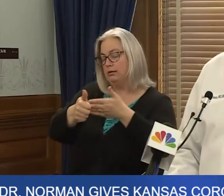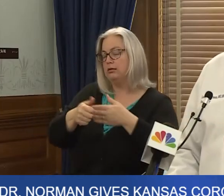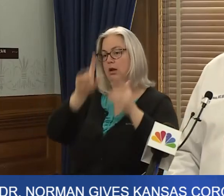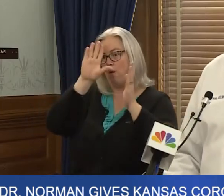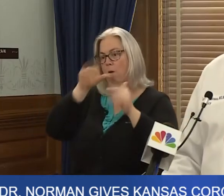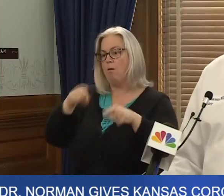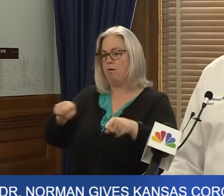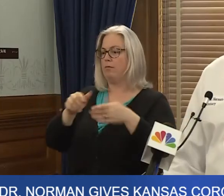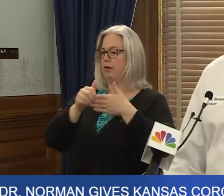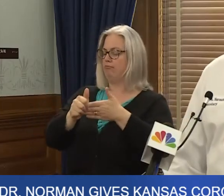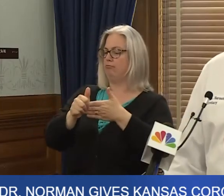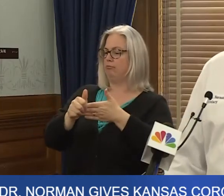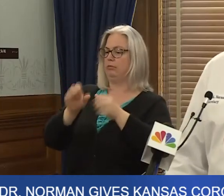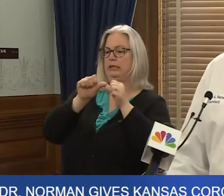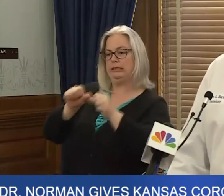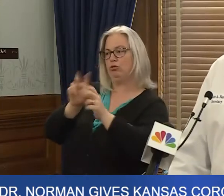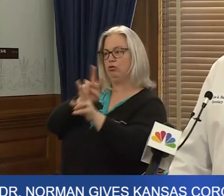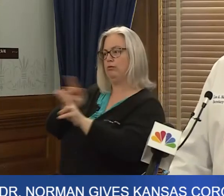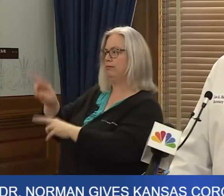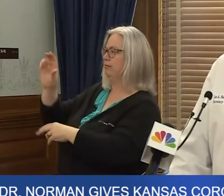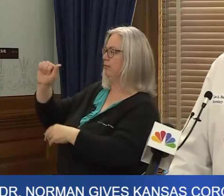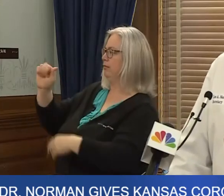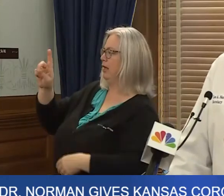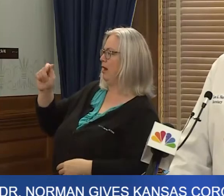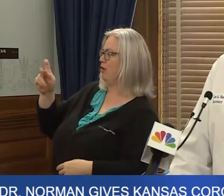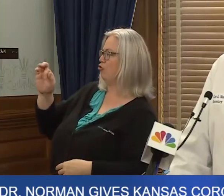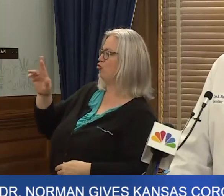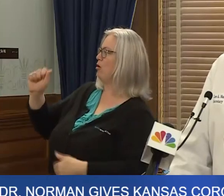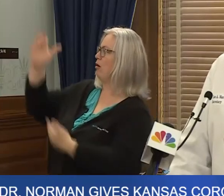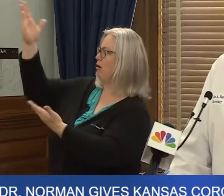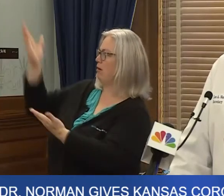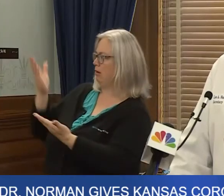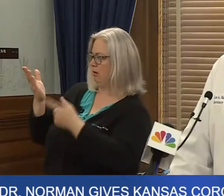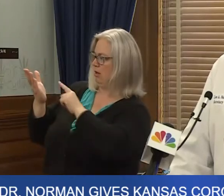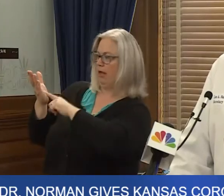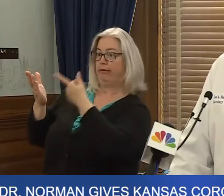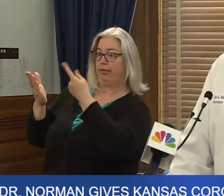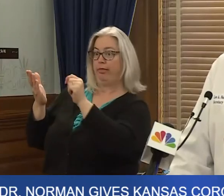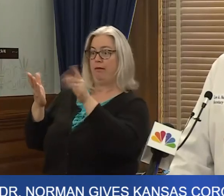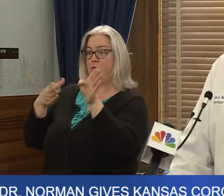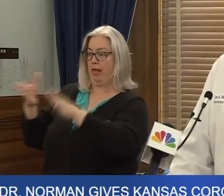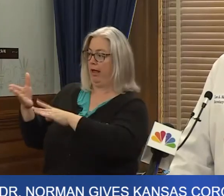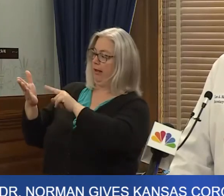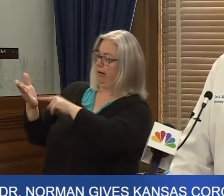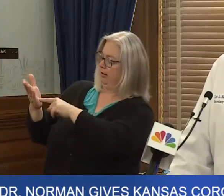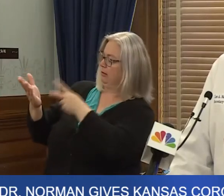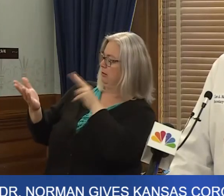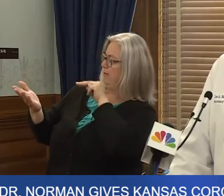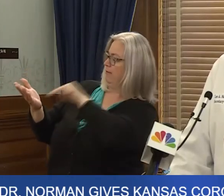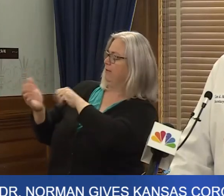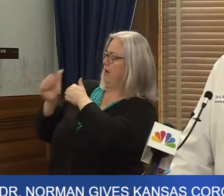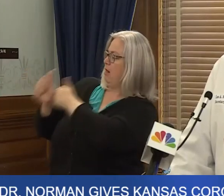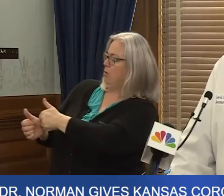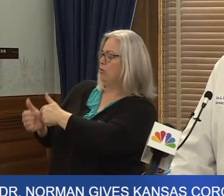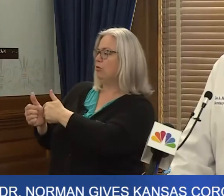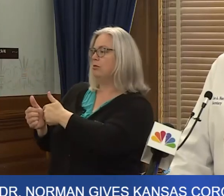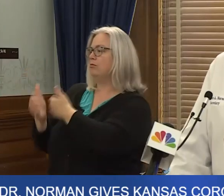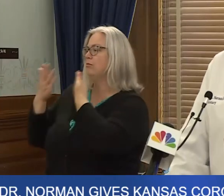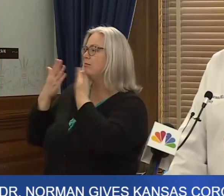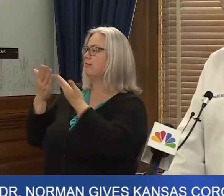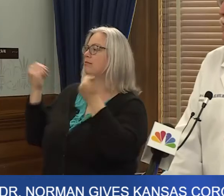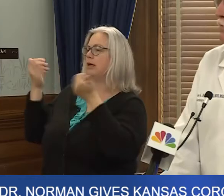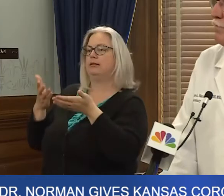will continue to look at the Ad Astra reopening plan as the plan that will provide the safest way forward.